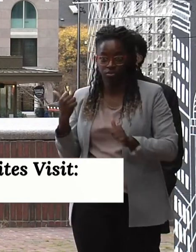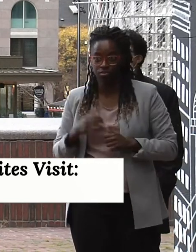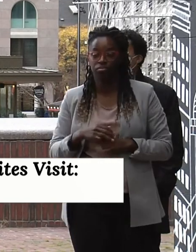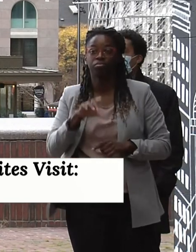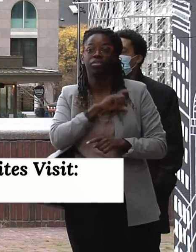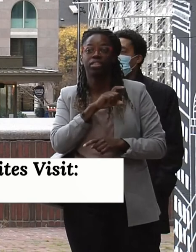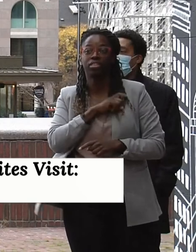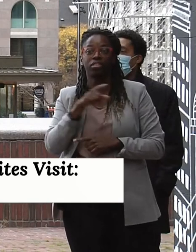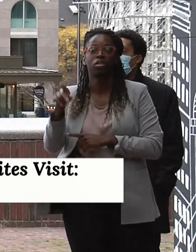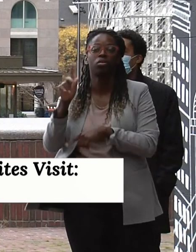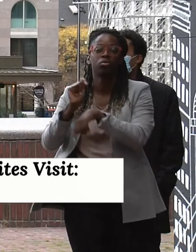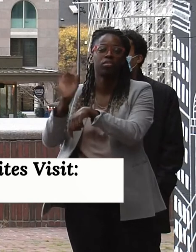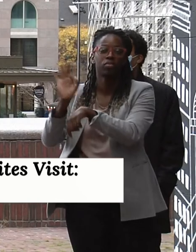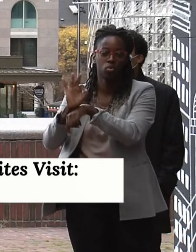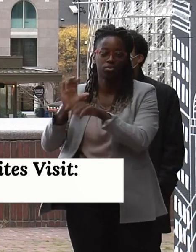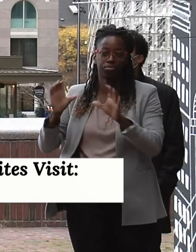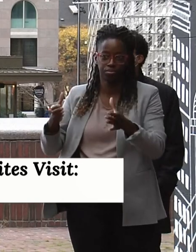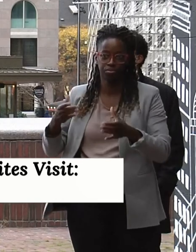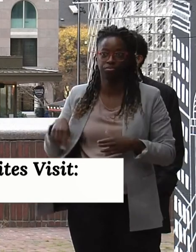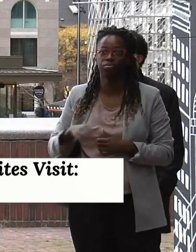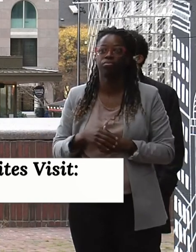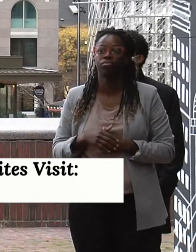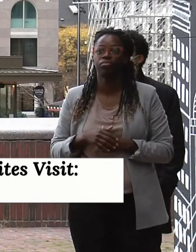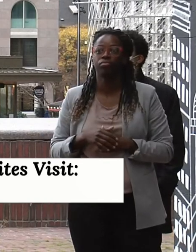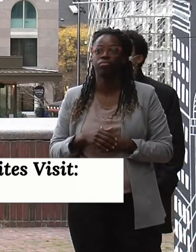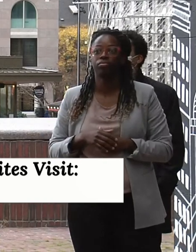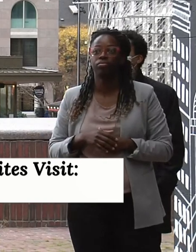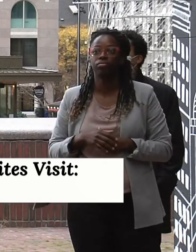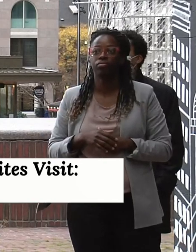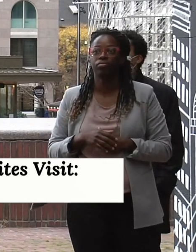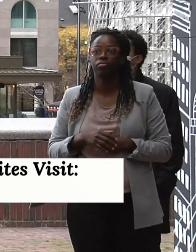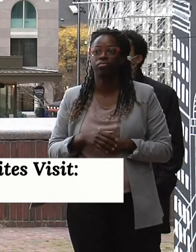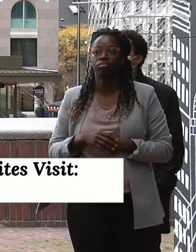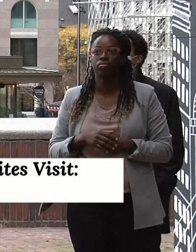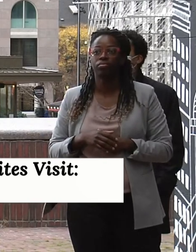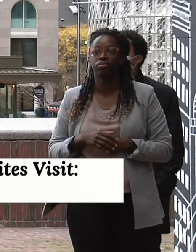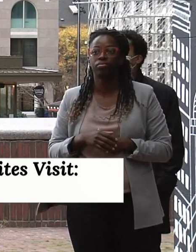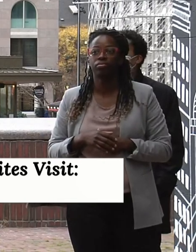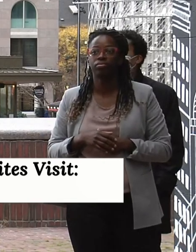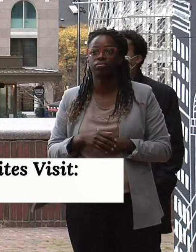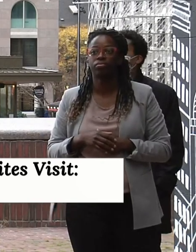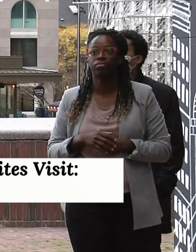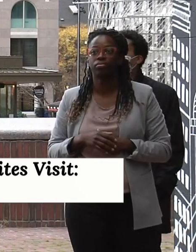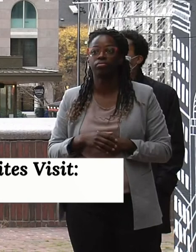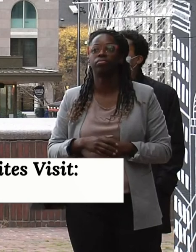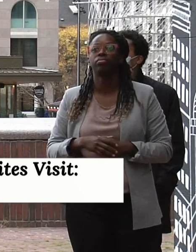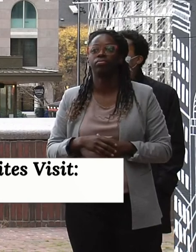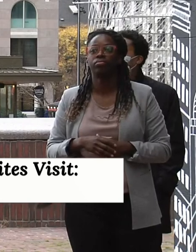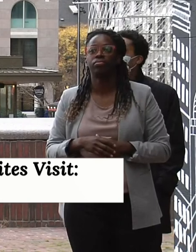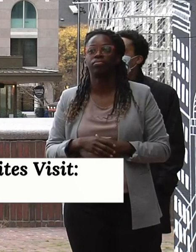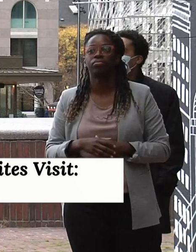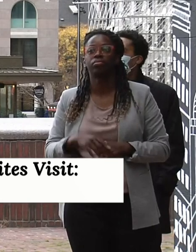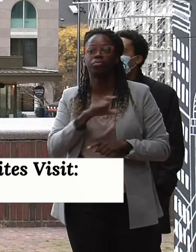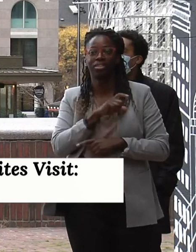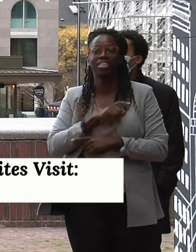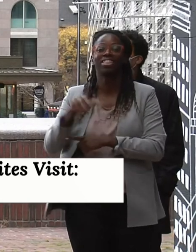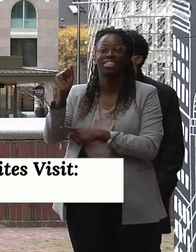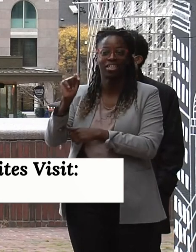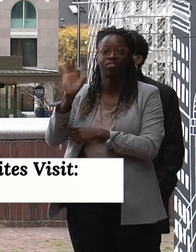Reform Task Force, yes, I got it right the first time, with me today. Just before coming down, we took an important step forward and I'm going to share with you